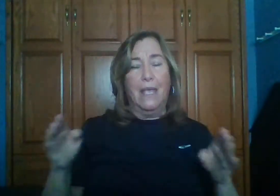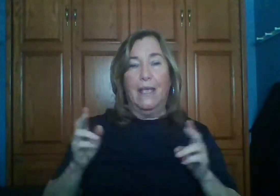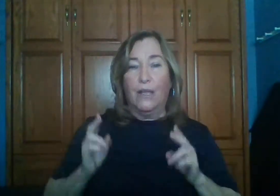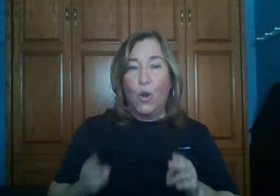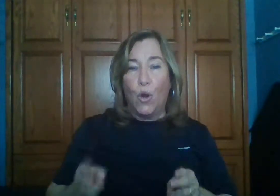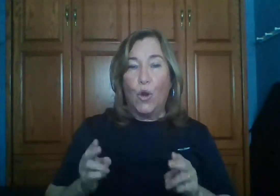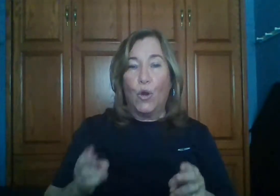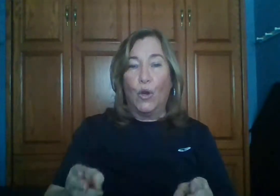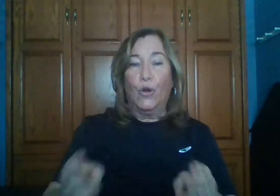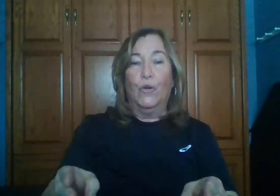hurry.